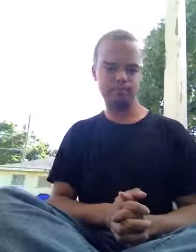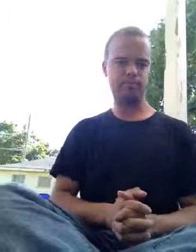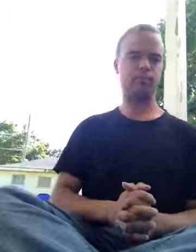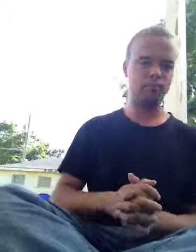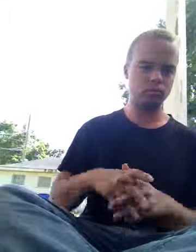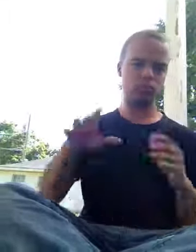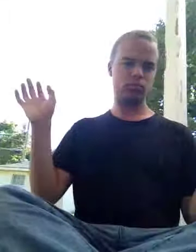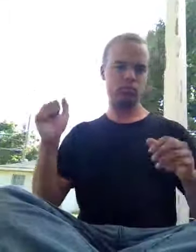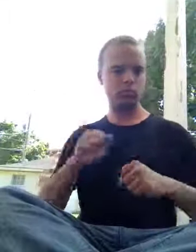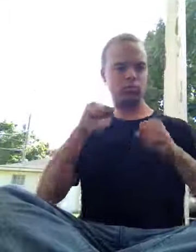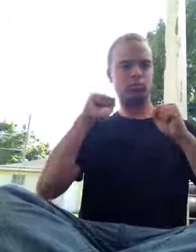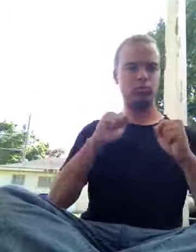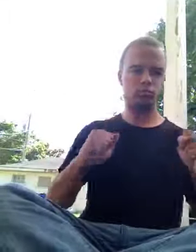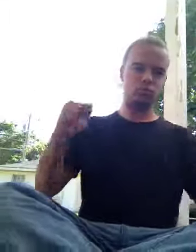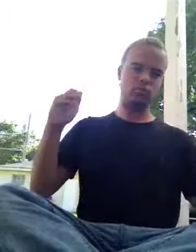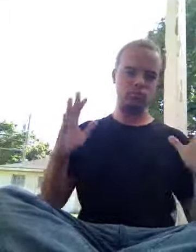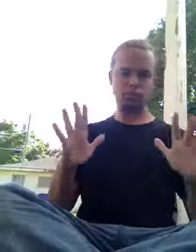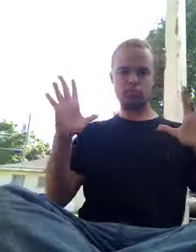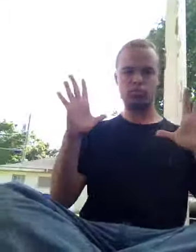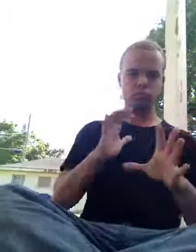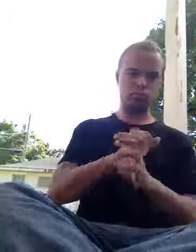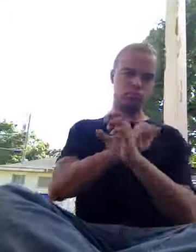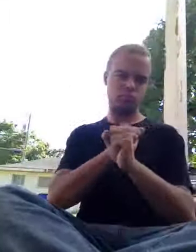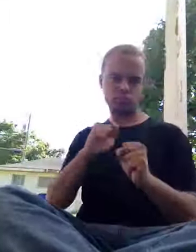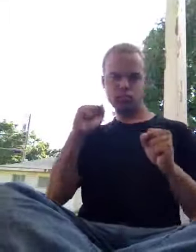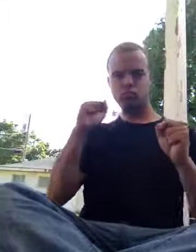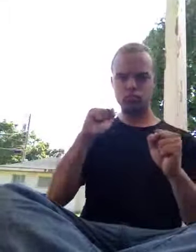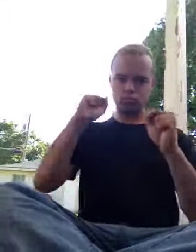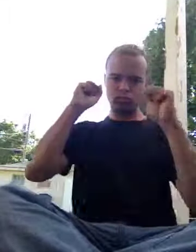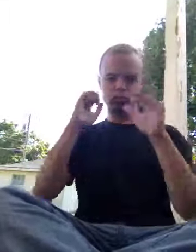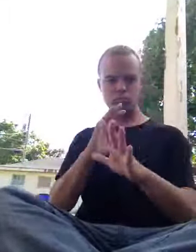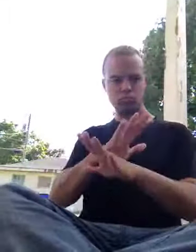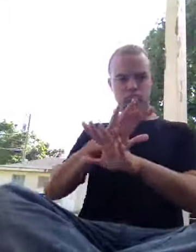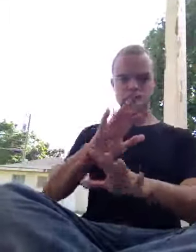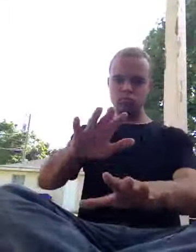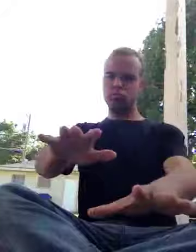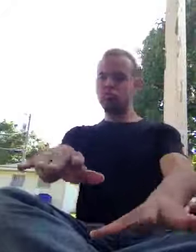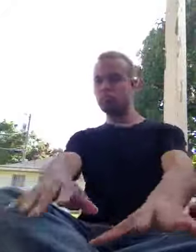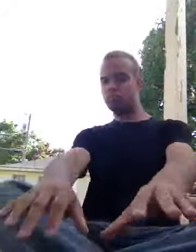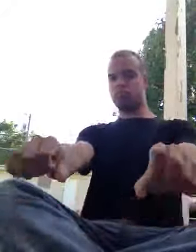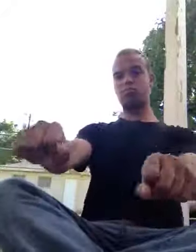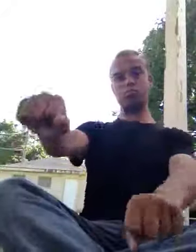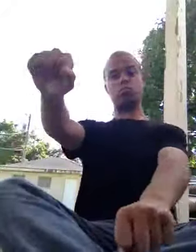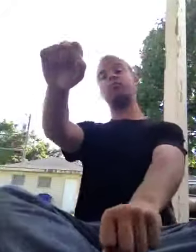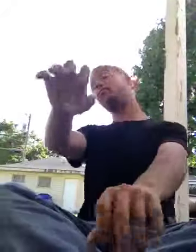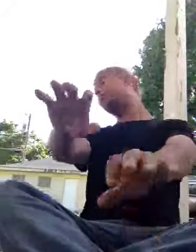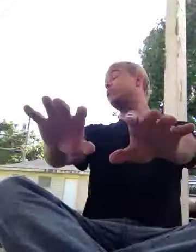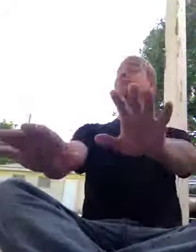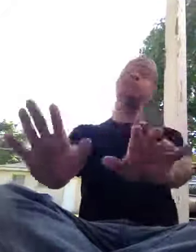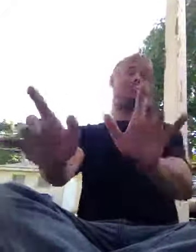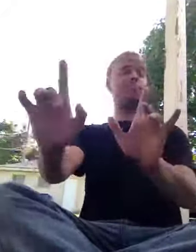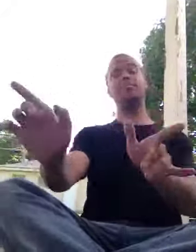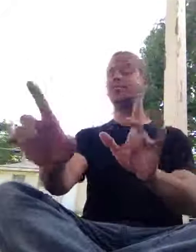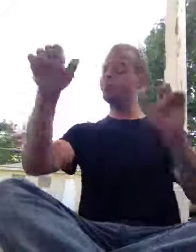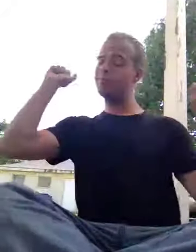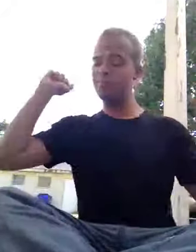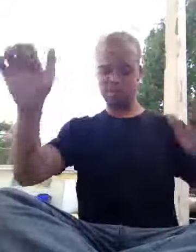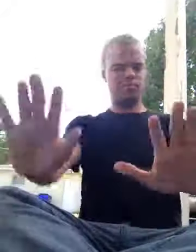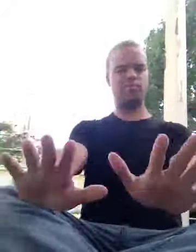got Tony Montana, no cut. I guess all my drugs for free, cause I got a bad bitch, she a nurse. And I just tell that bitch I can't sleep, I